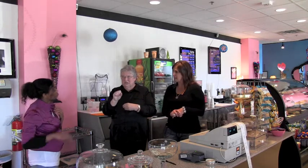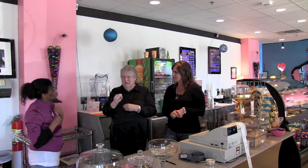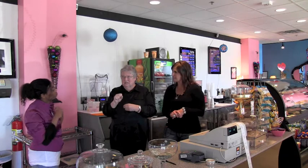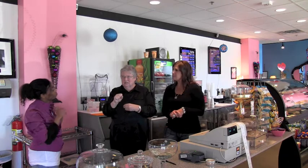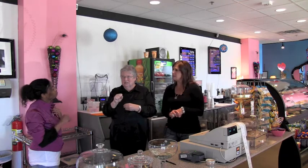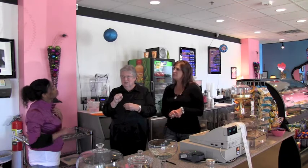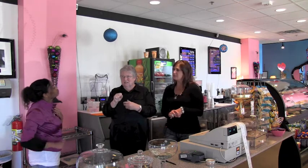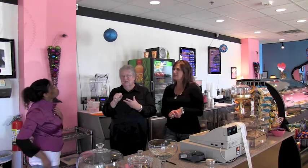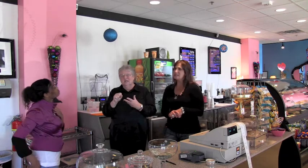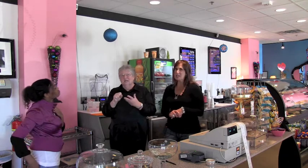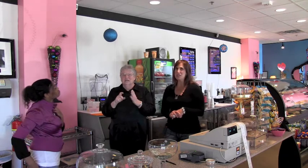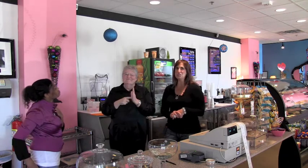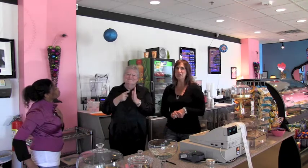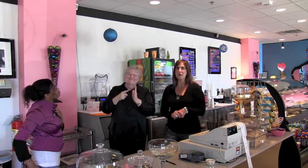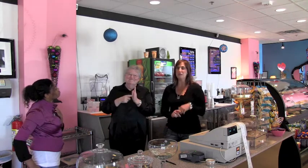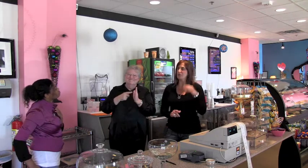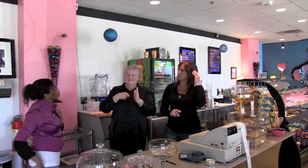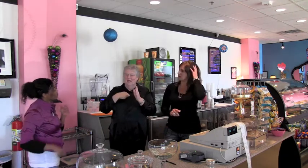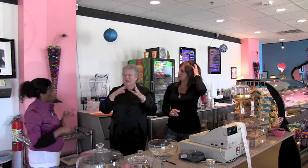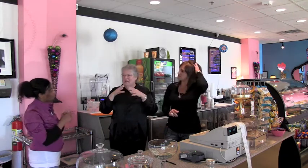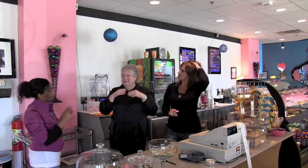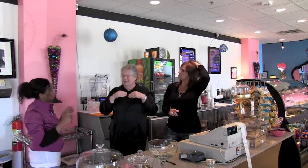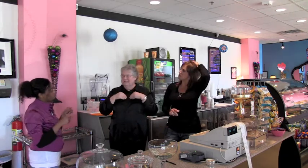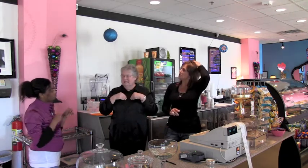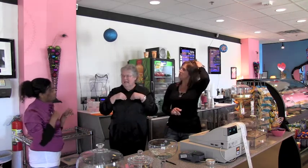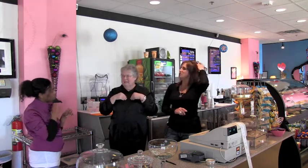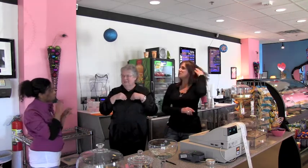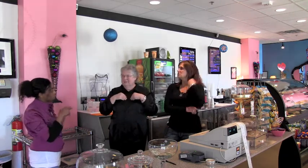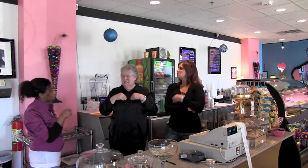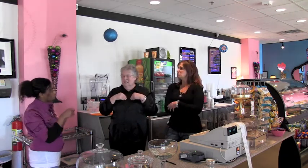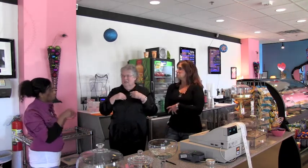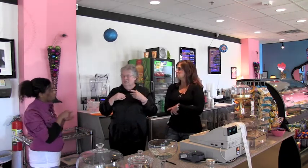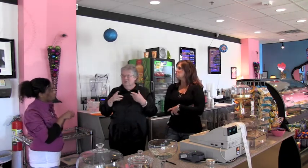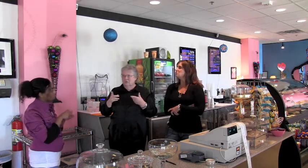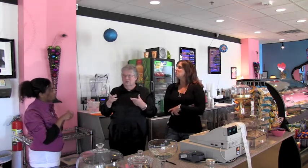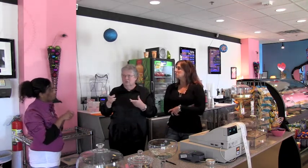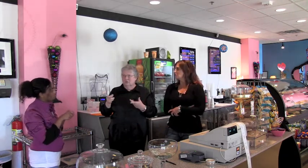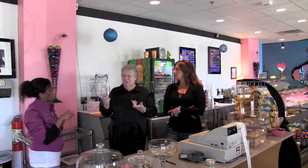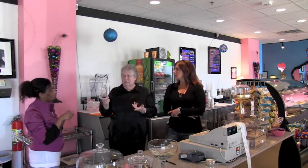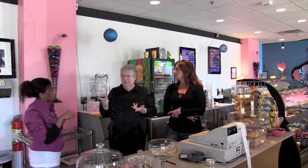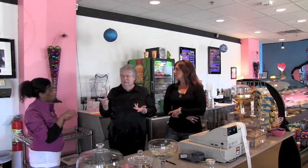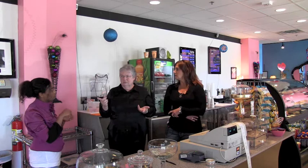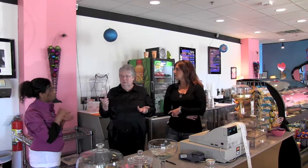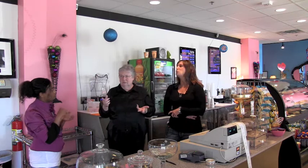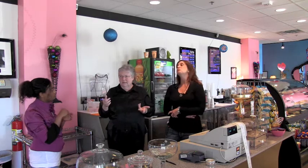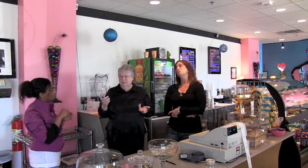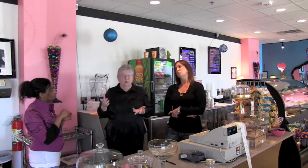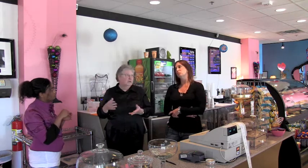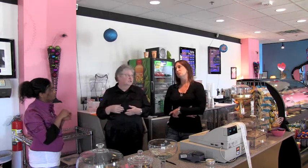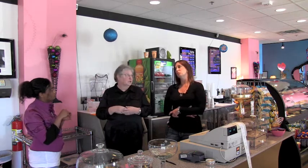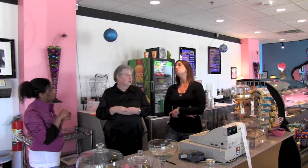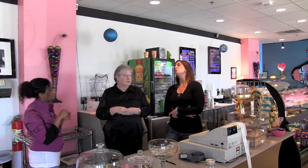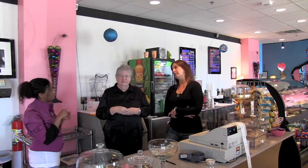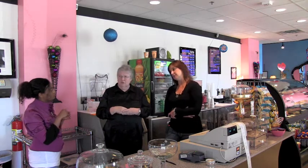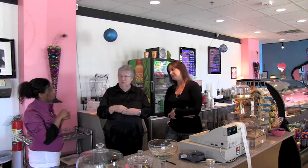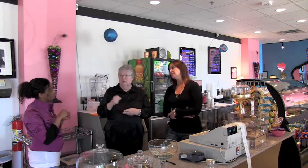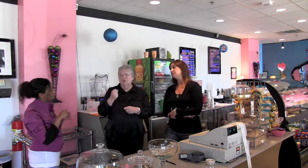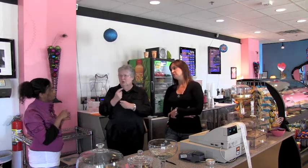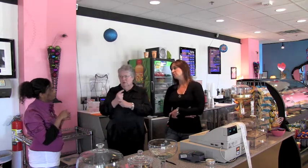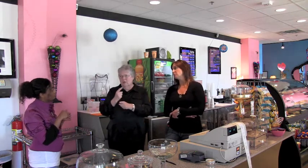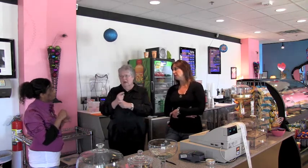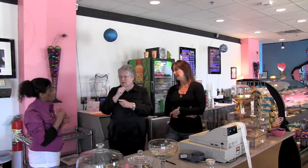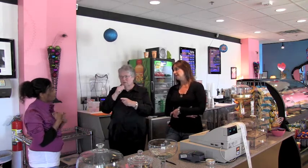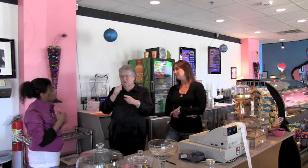can ask. Sometimes I'll take a check from a customer. So you don't, like, they don't write a check and give it